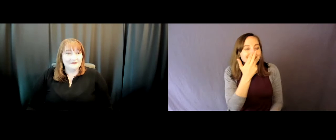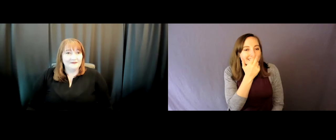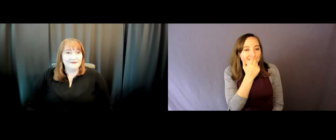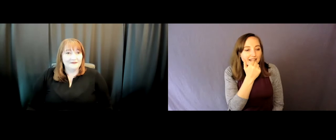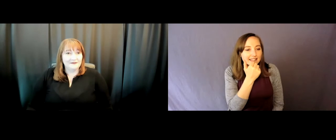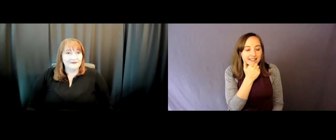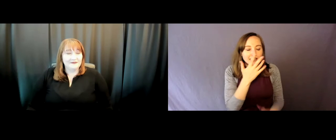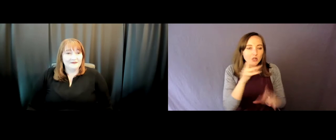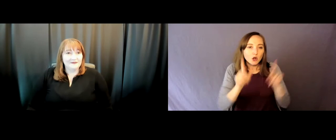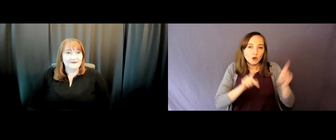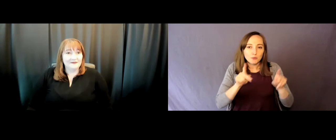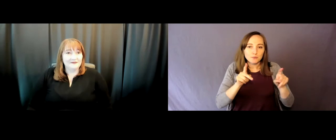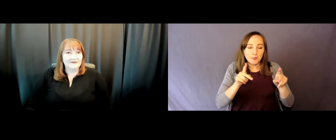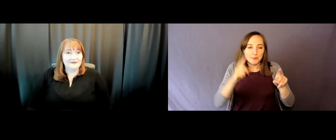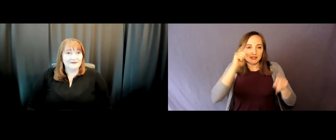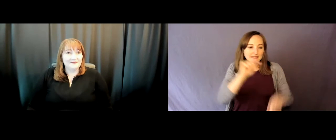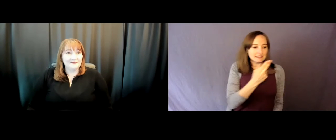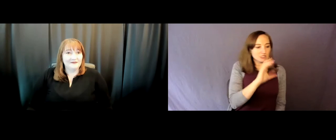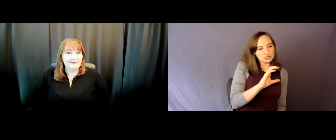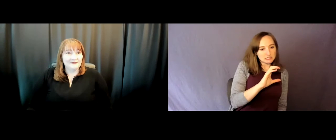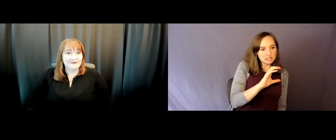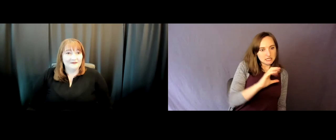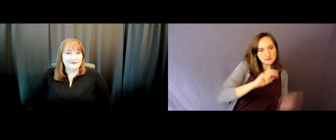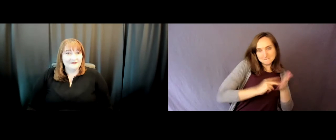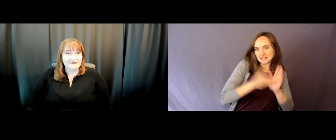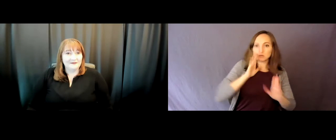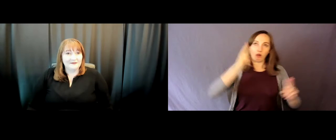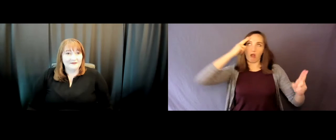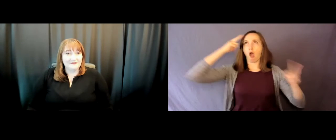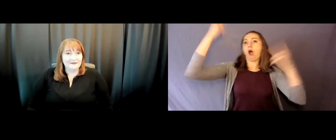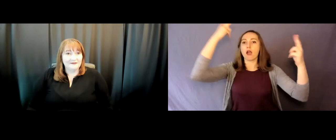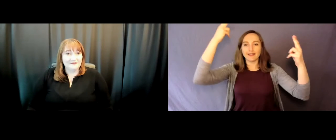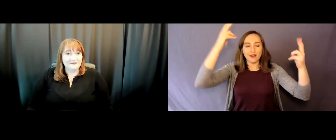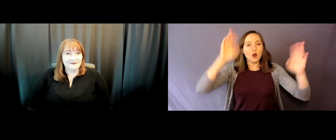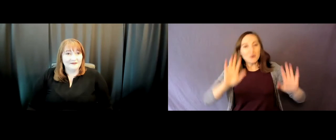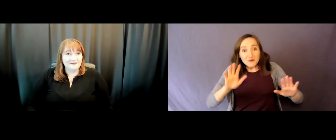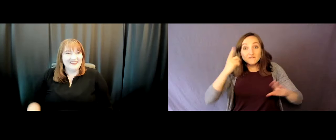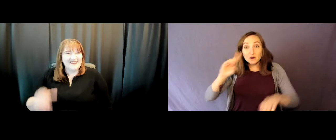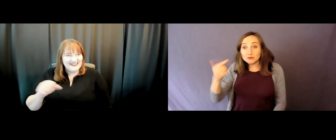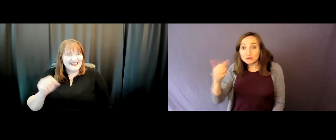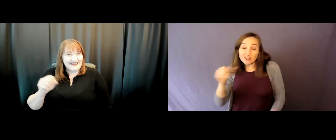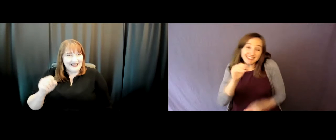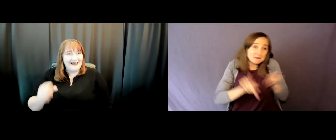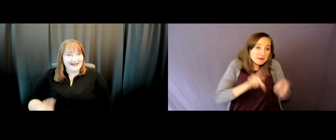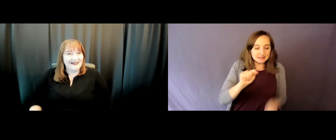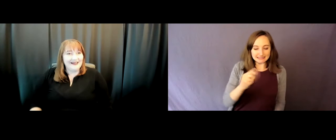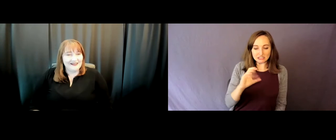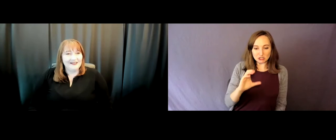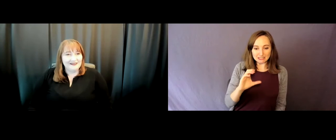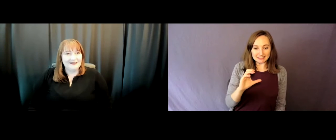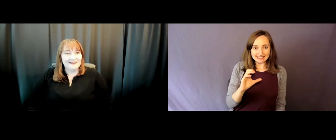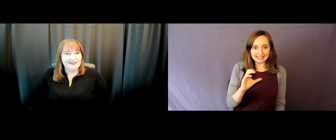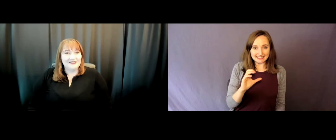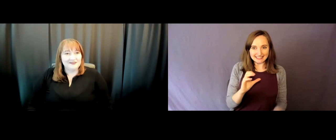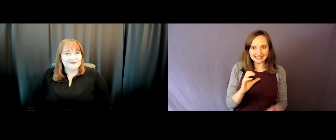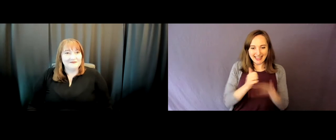because, they correlate THC with getting high. Yeah. Well, actually for dogs and humans, the THC is actually